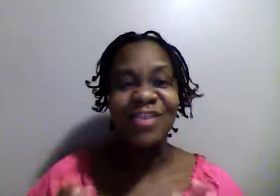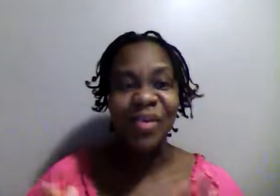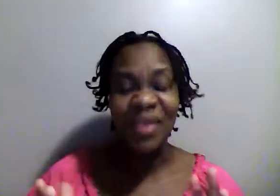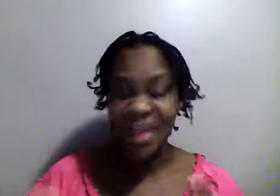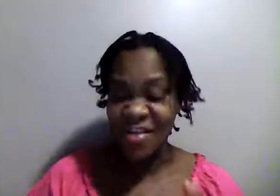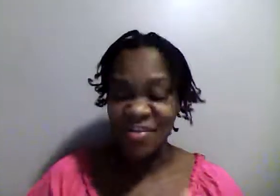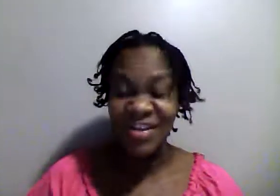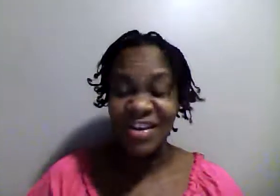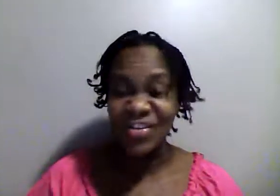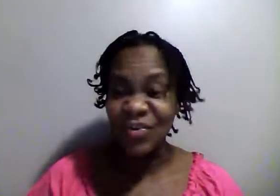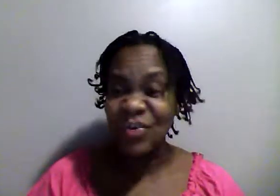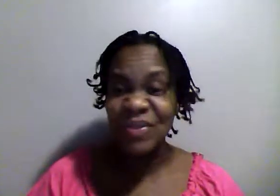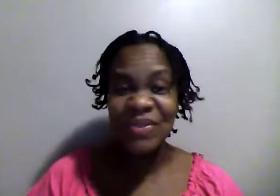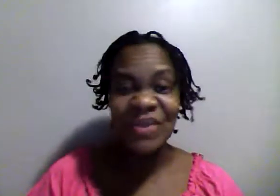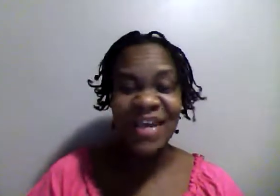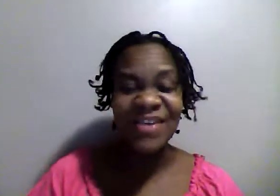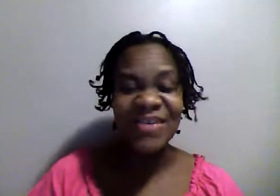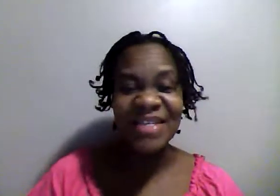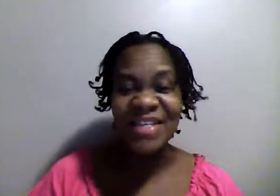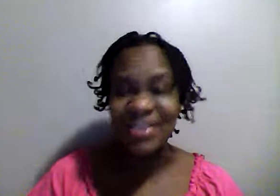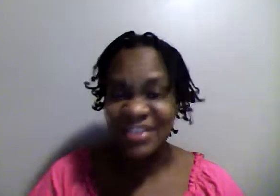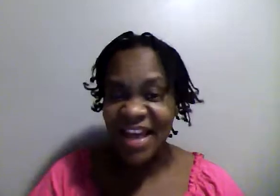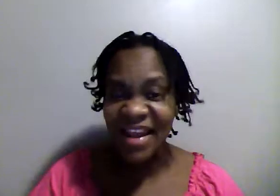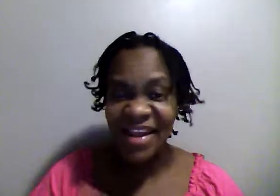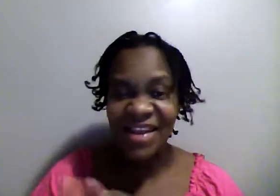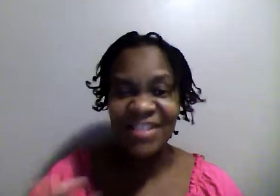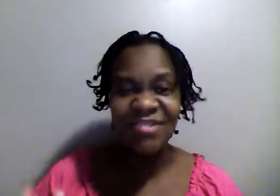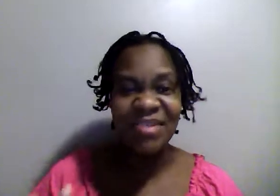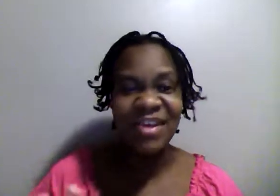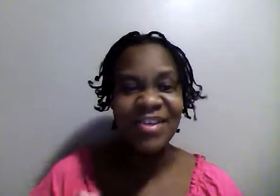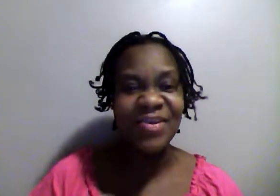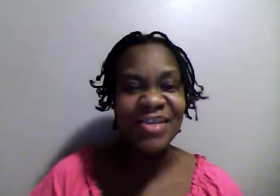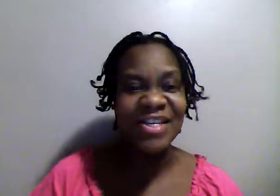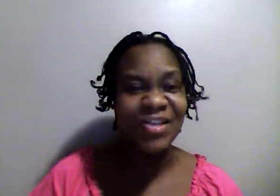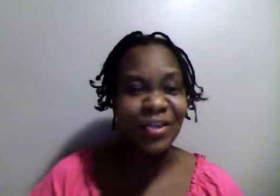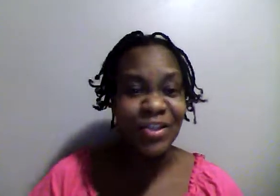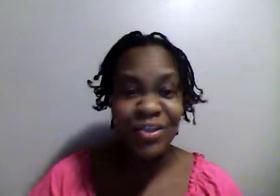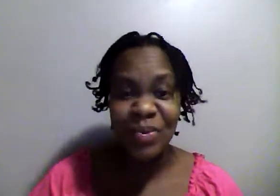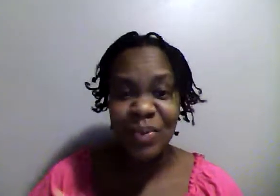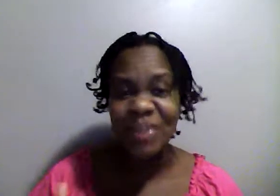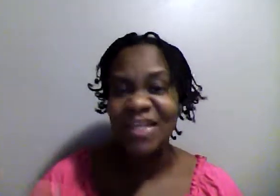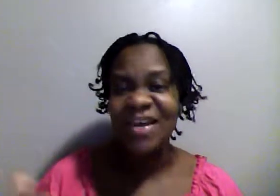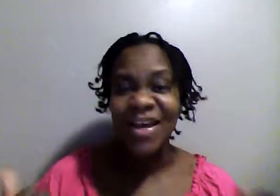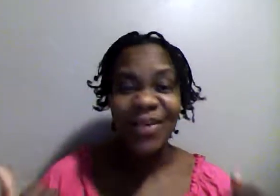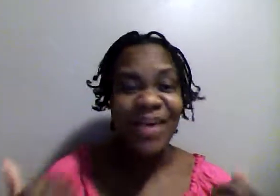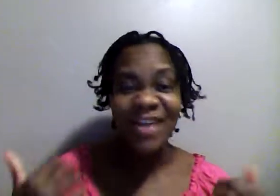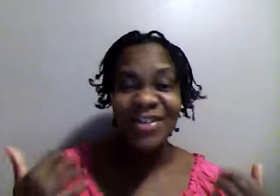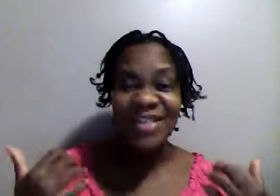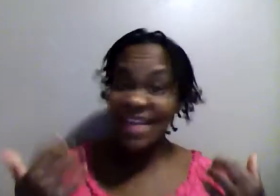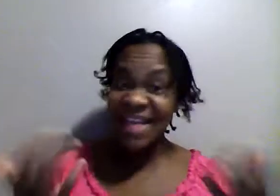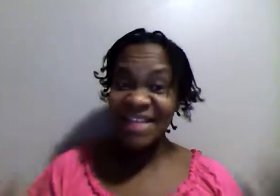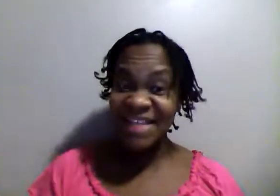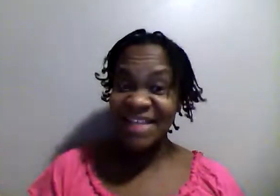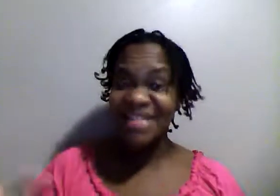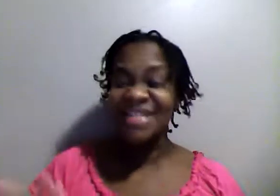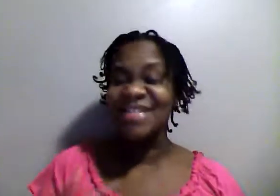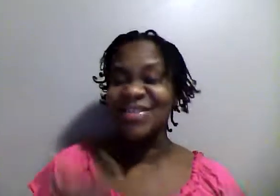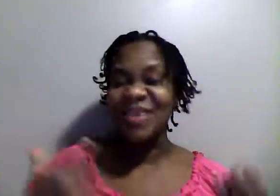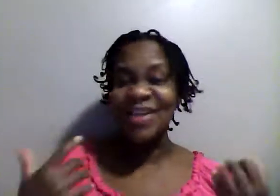You can use it in juice, you can use it in your salads, you can use it in your stews, you can just eat it as it is, you can use